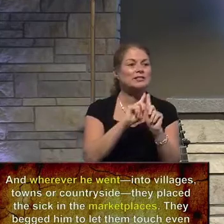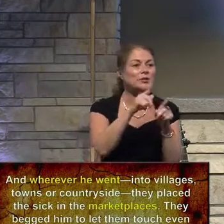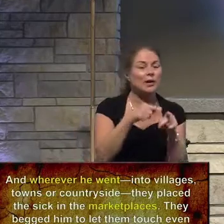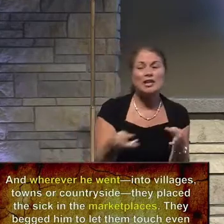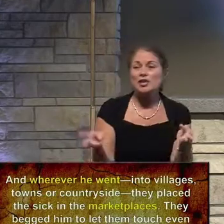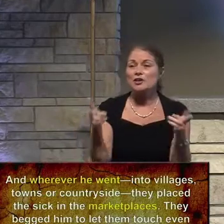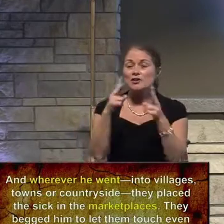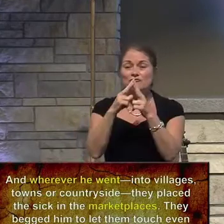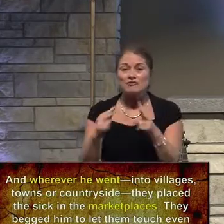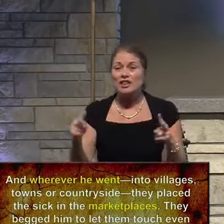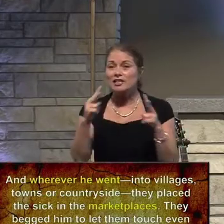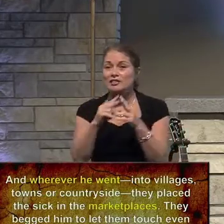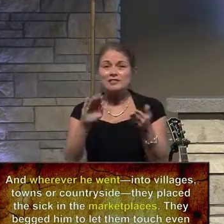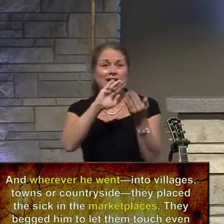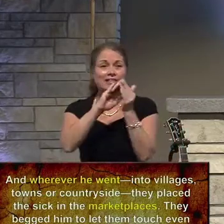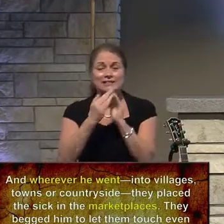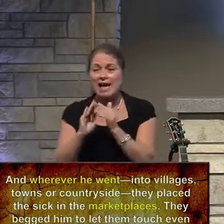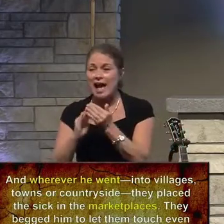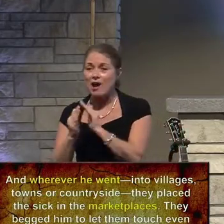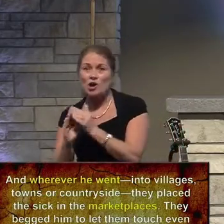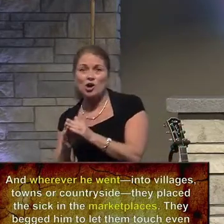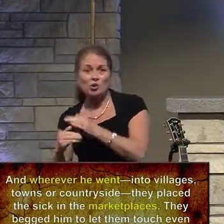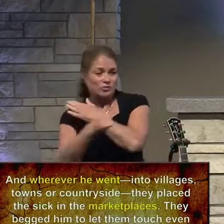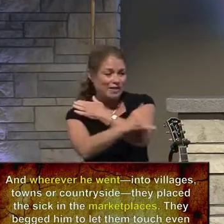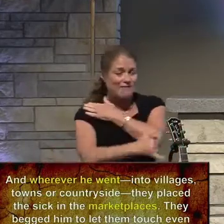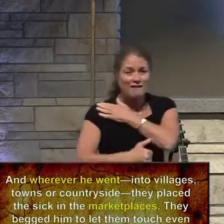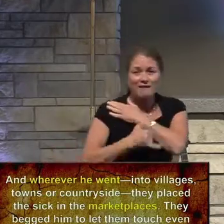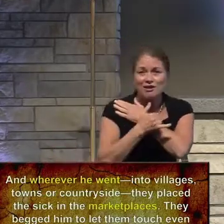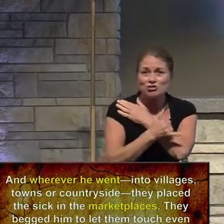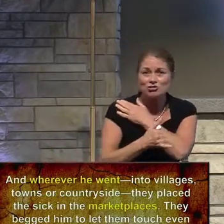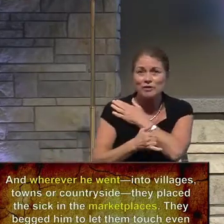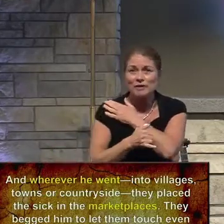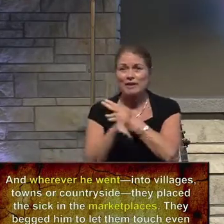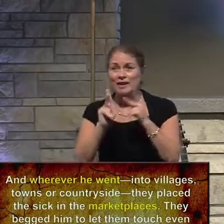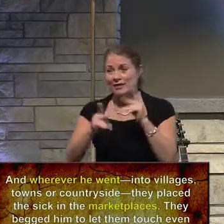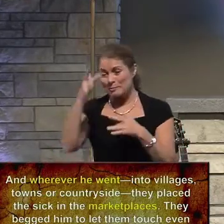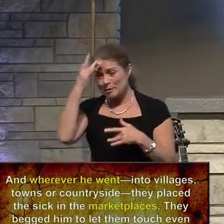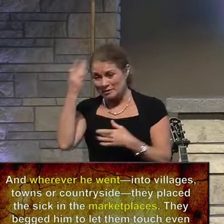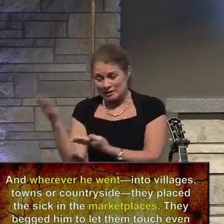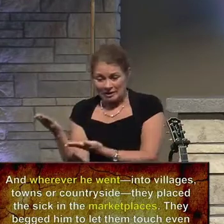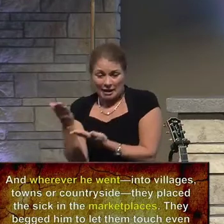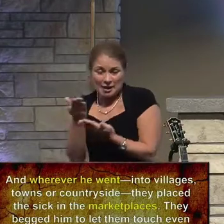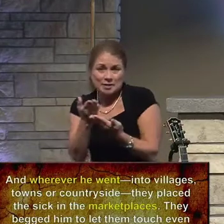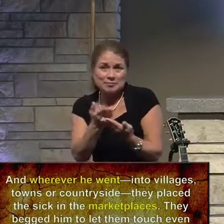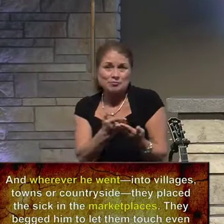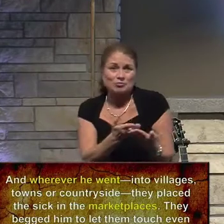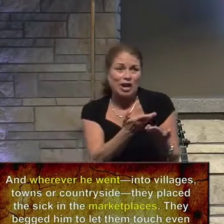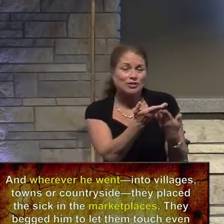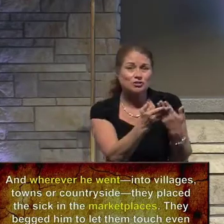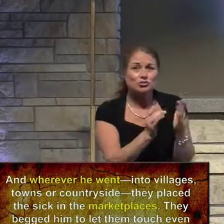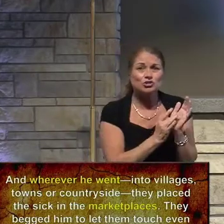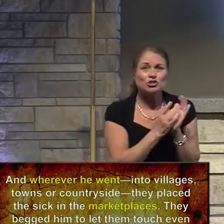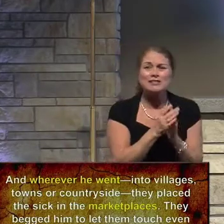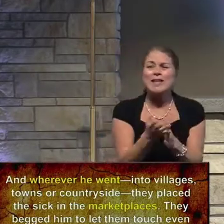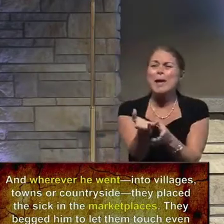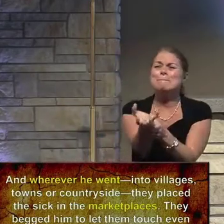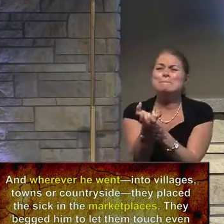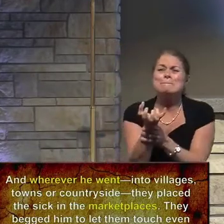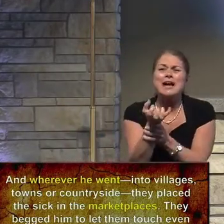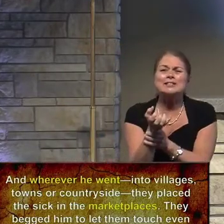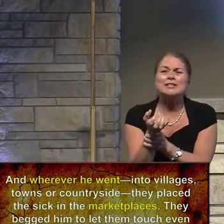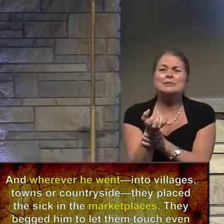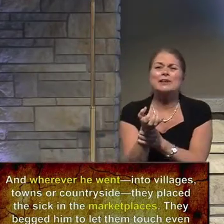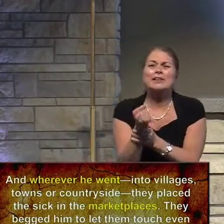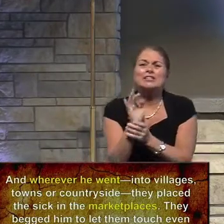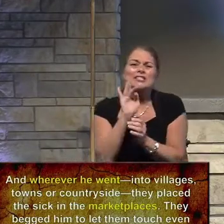villages and towns and countryside, they placed the sick in the marketplaces. They begged him to let them